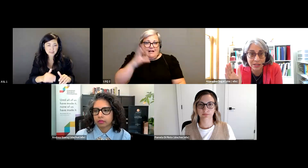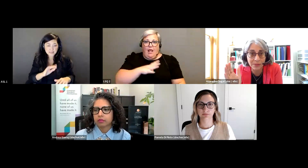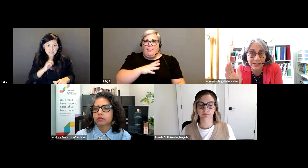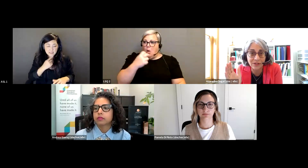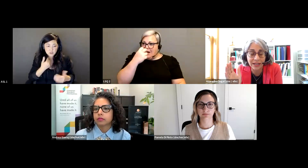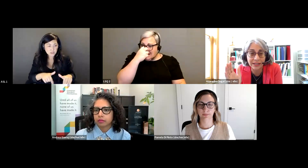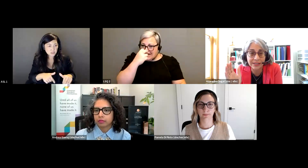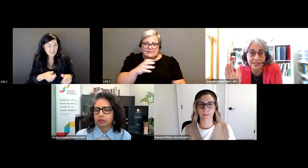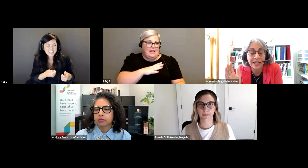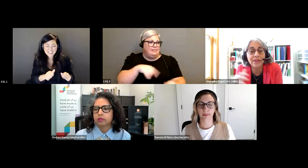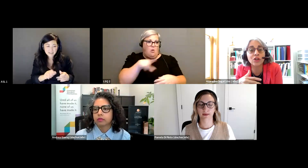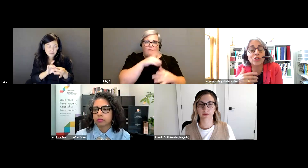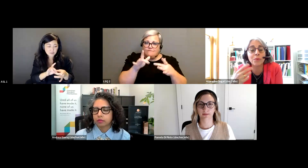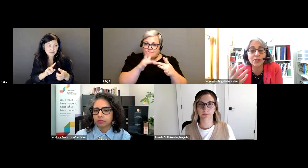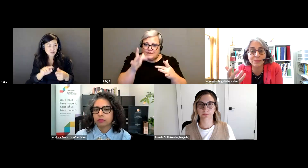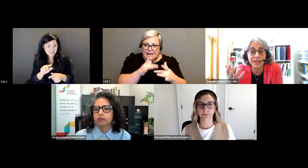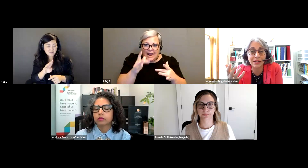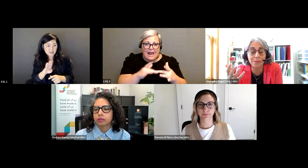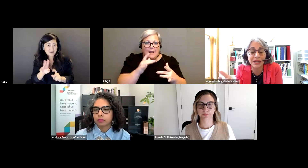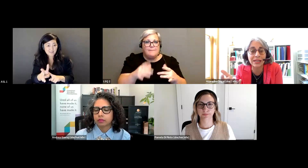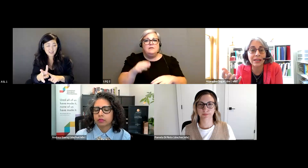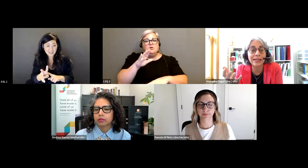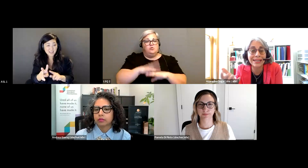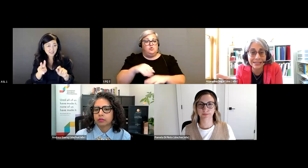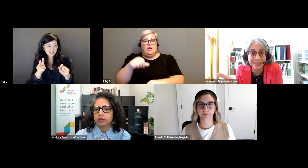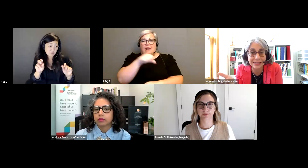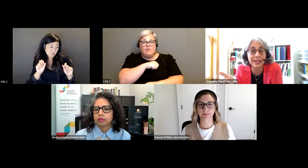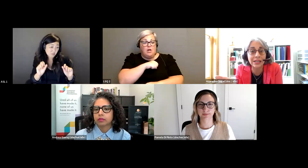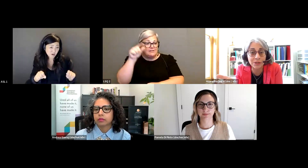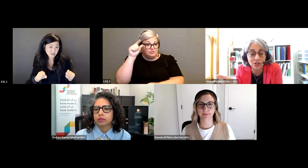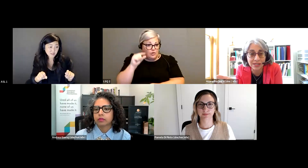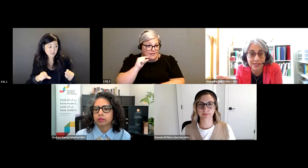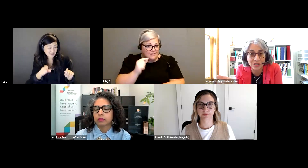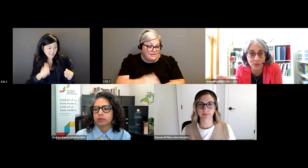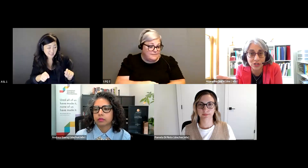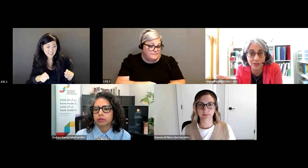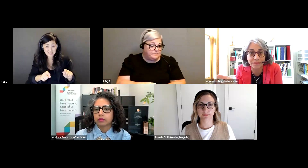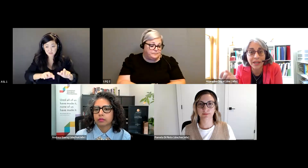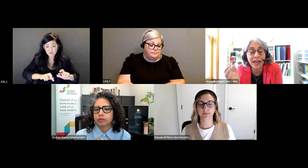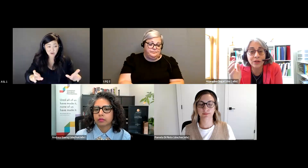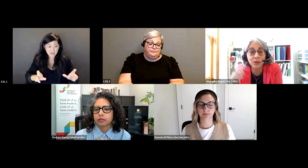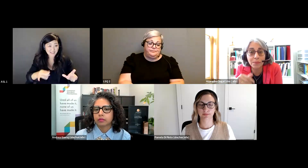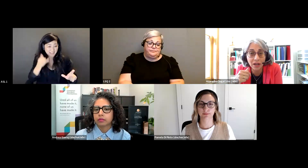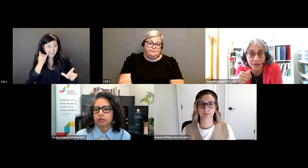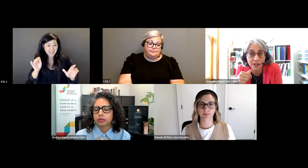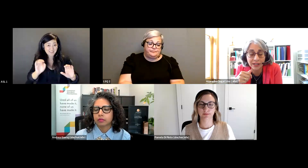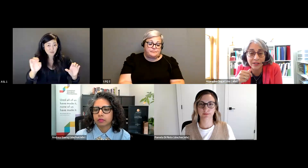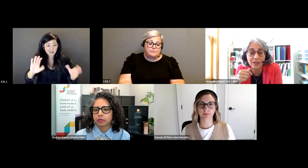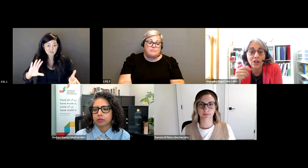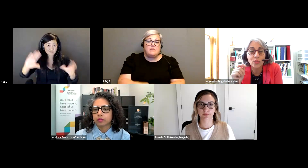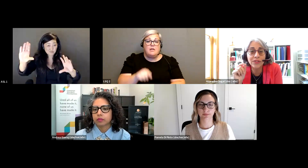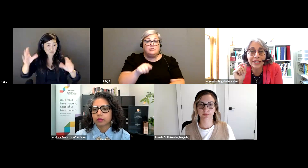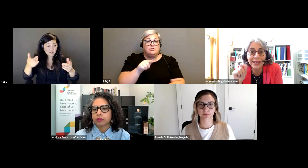with gender-based violence that could possibly be needed in an emergency situation. And we're